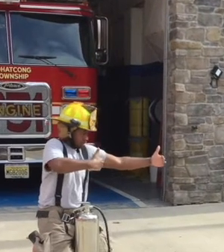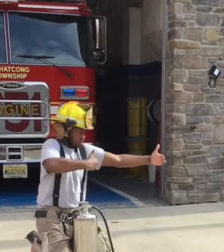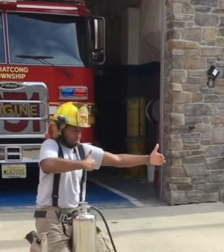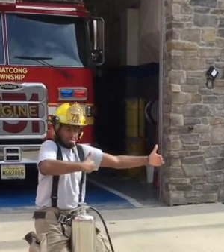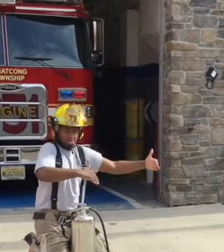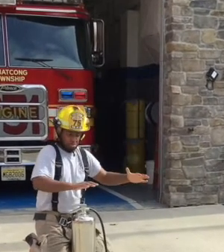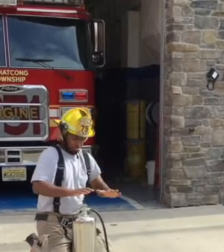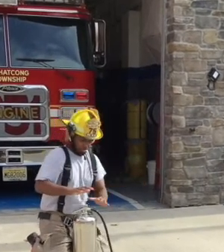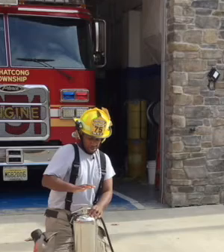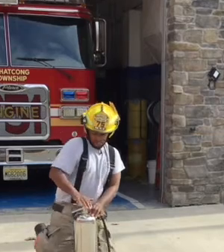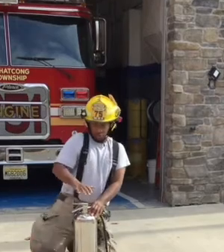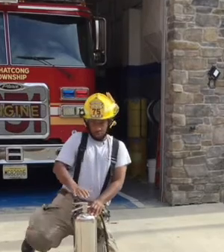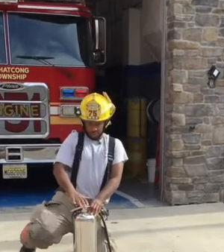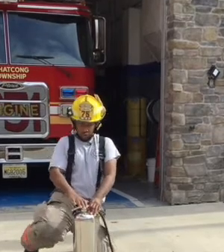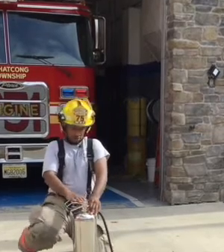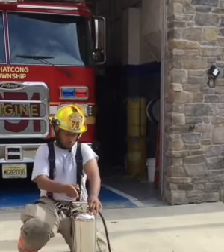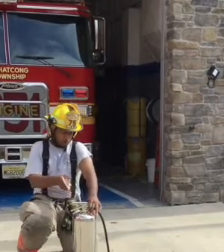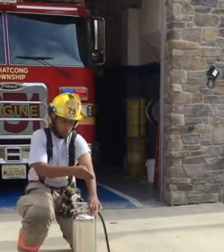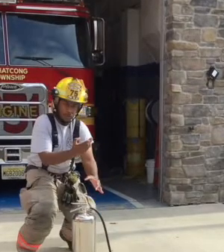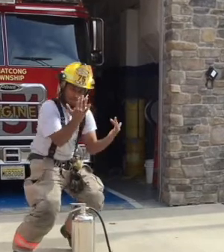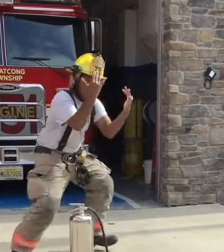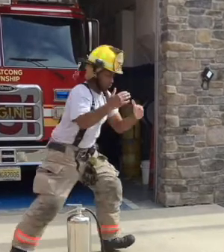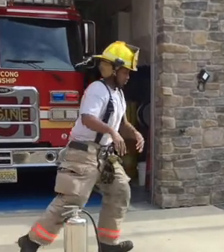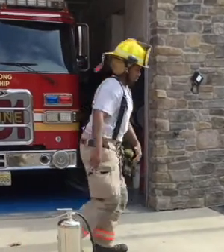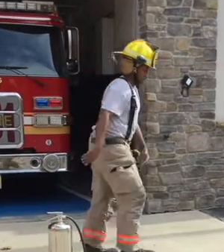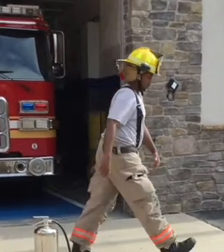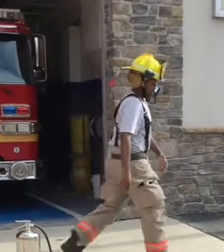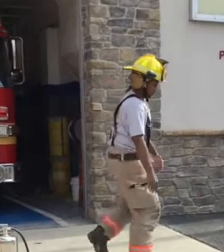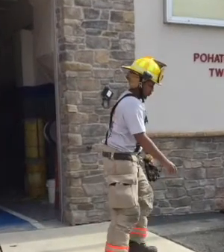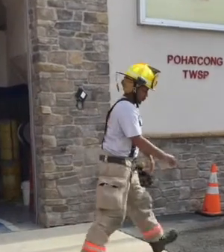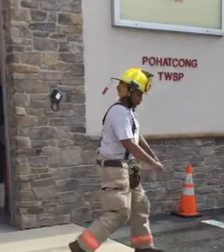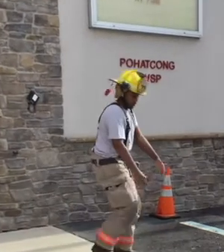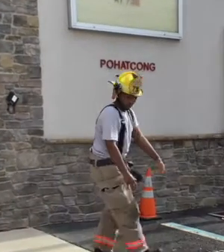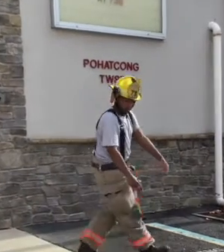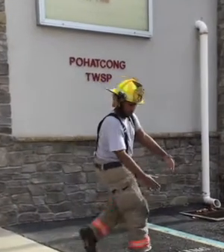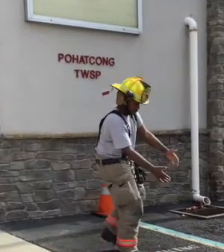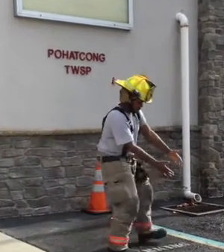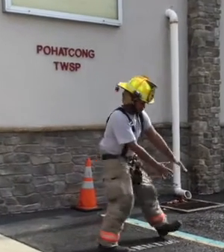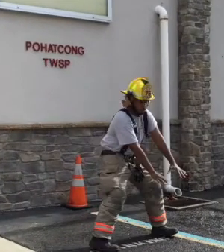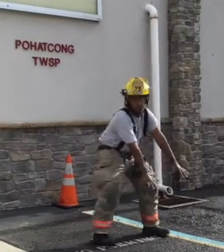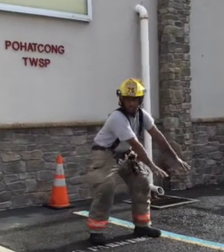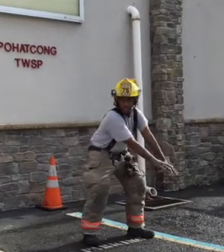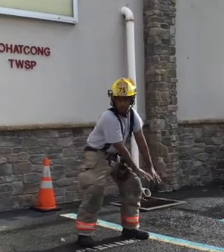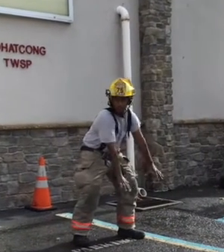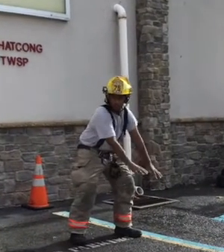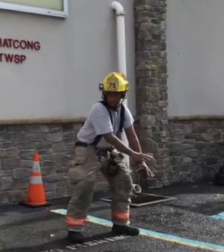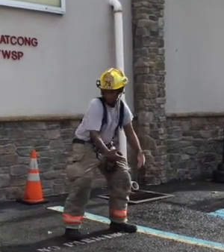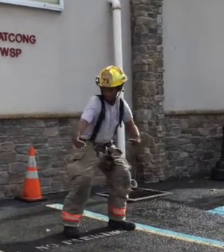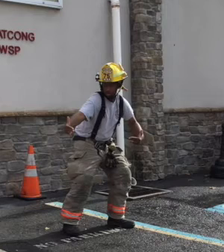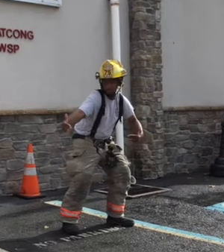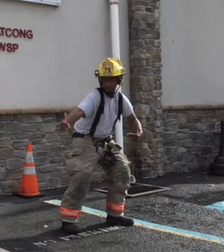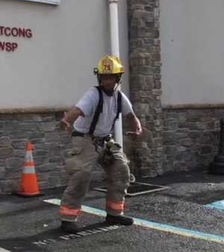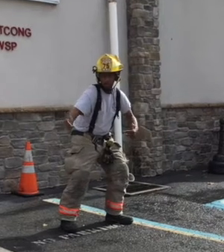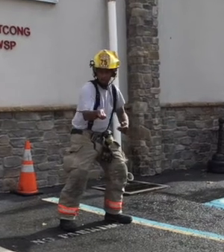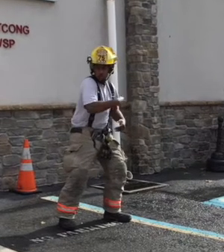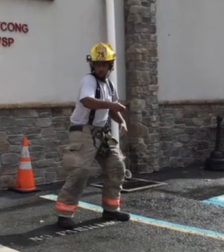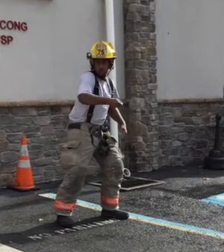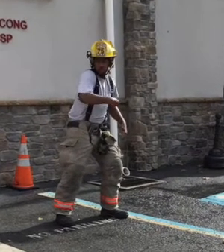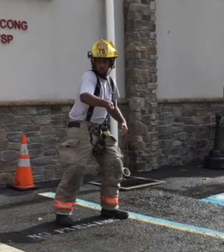And you don't want to get too close either. You want to stay far enough away. So, the fire might be over here in this area, and you're going to be